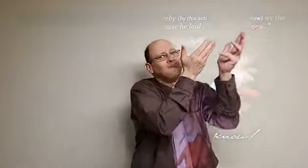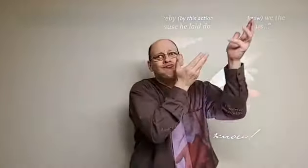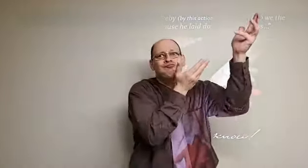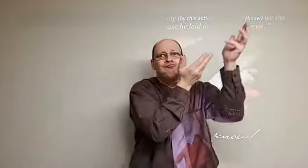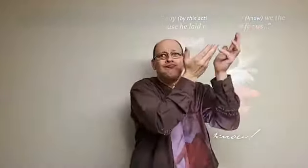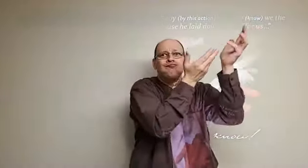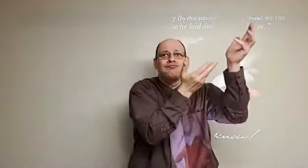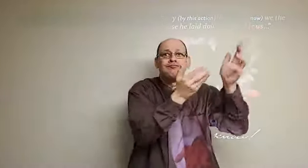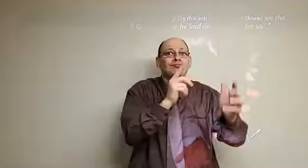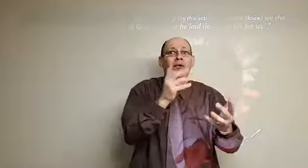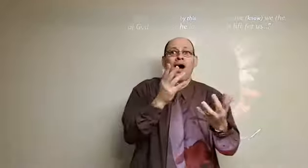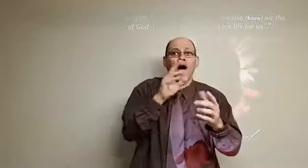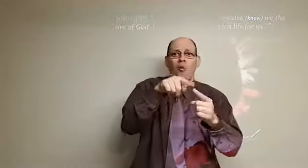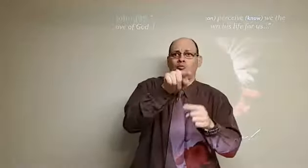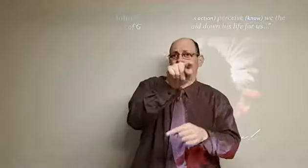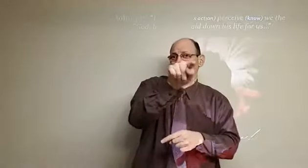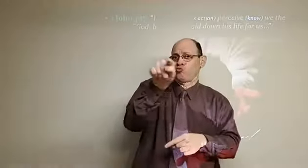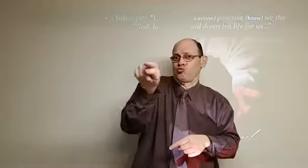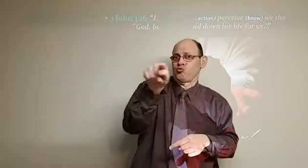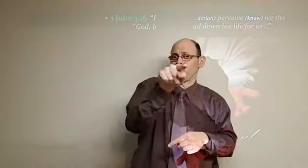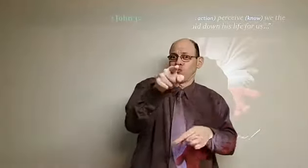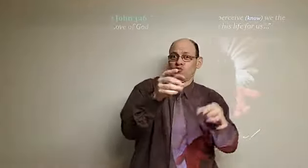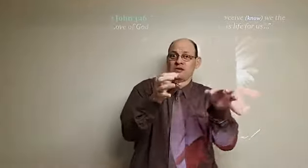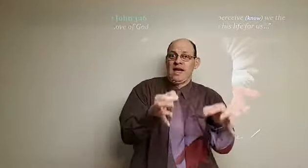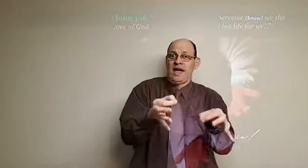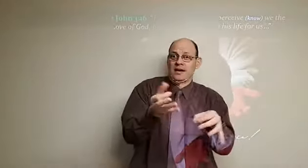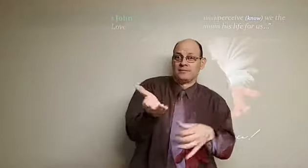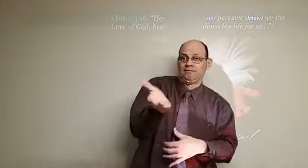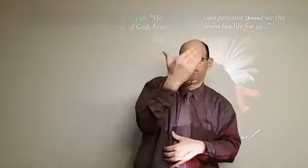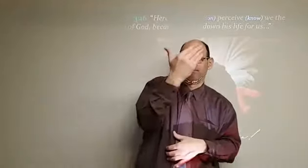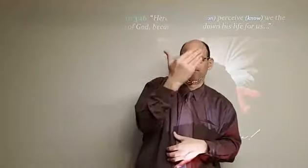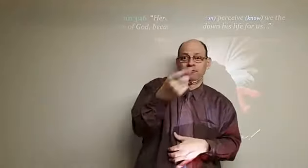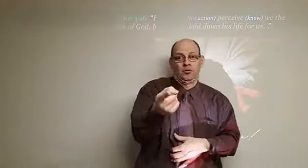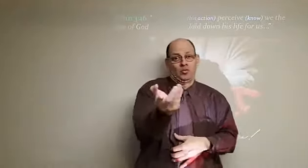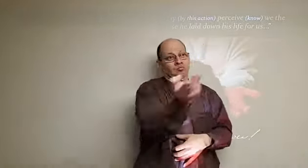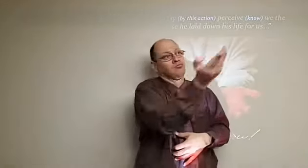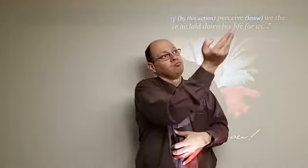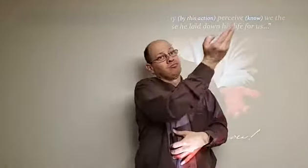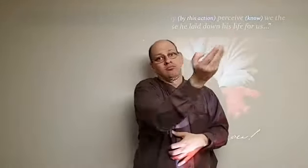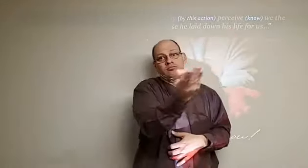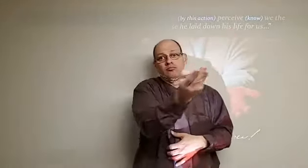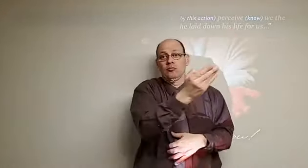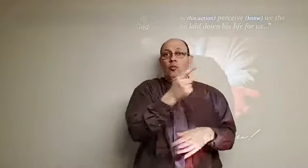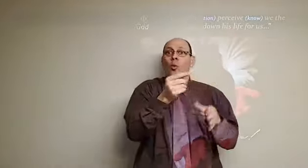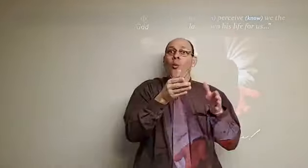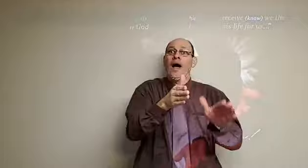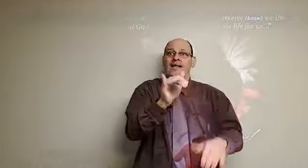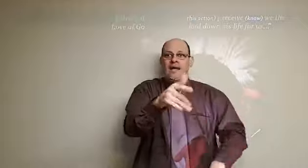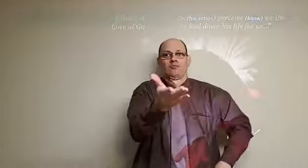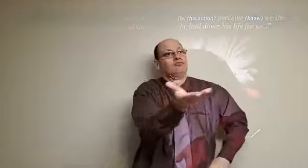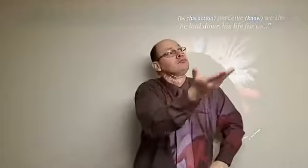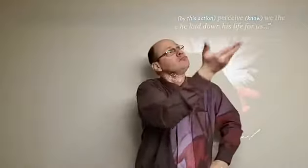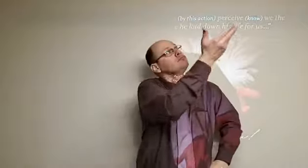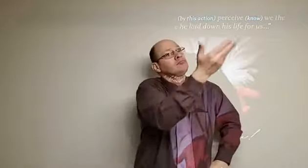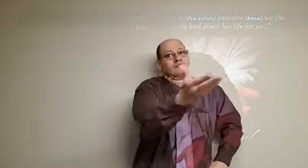pattern of that the Old Testament because we can go before Jesus Christ he is